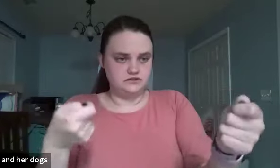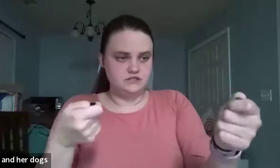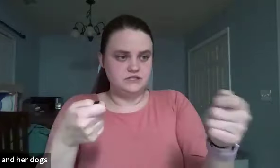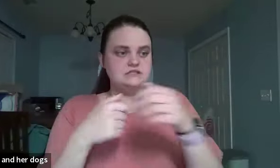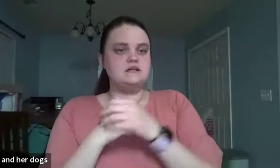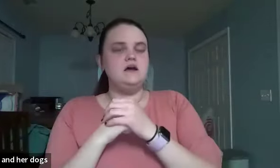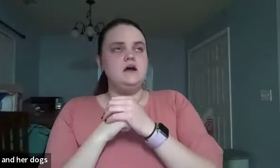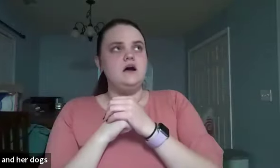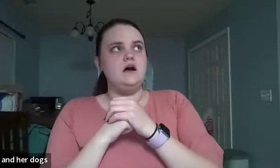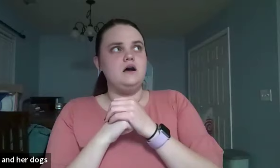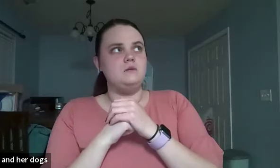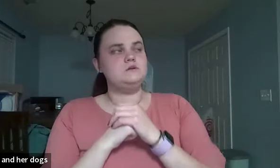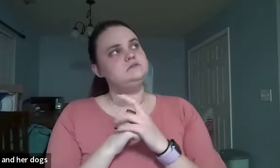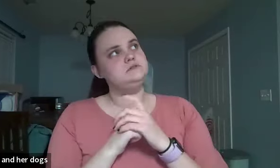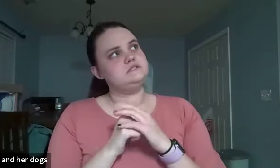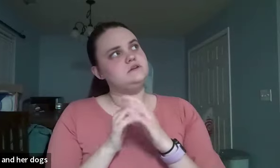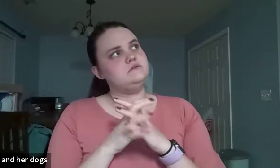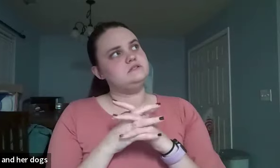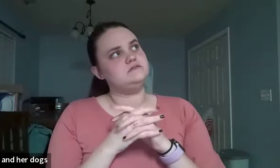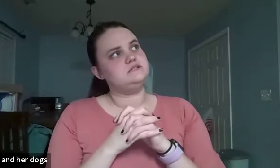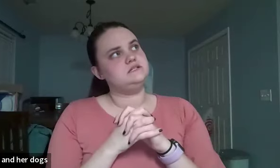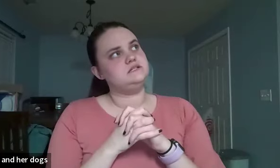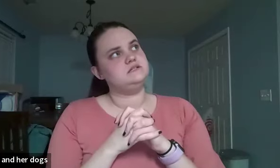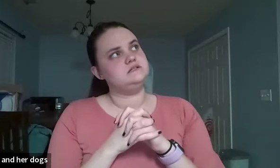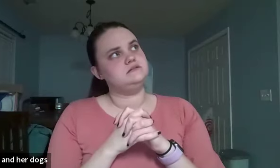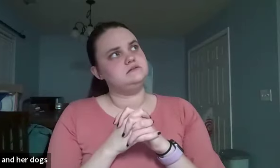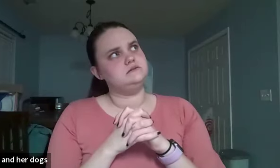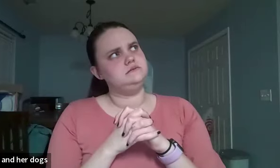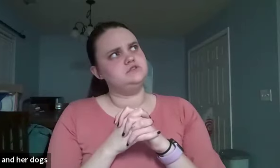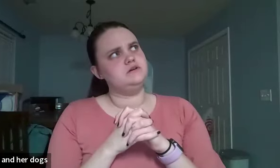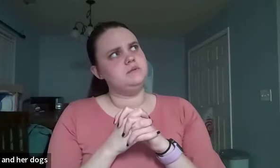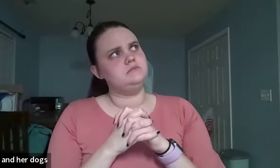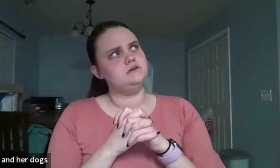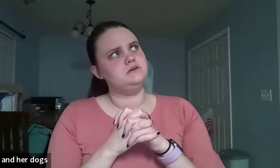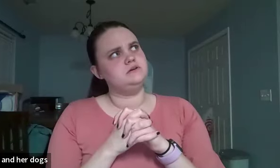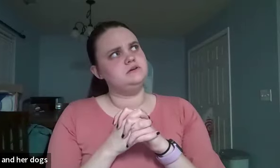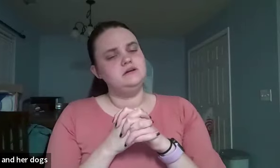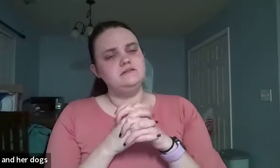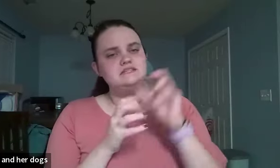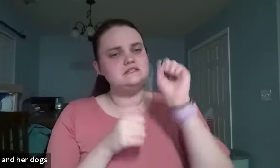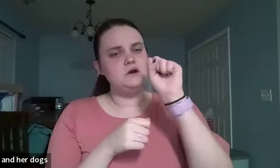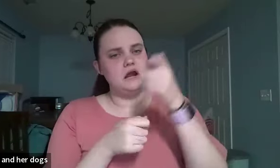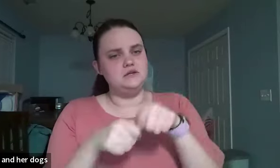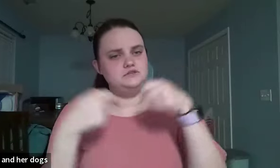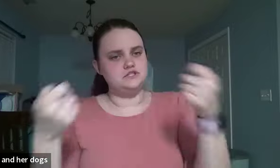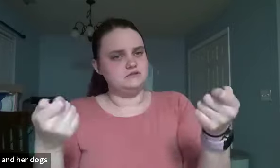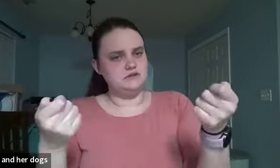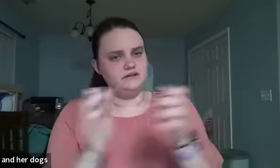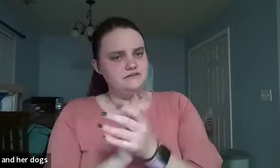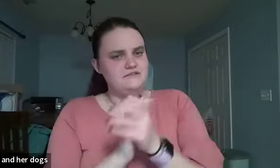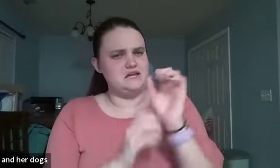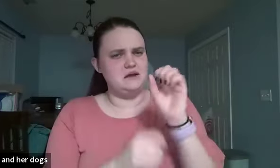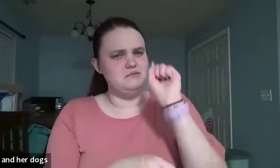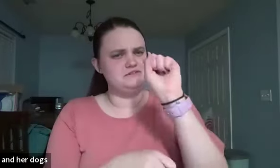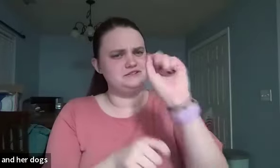or treat. What are some ones I've seen? Ooh, I'm trying to remember. This is the one I use generally. Every time I'm like